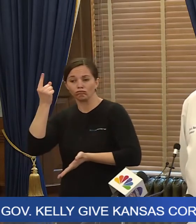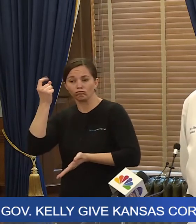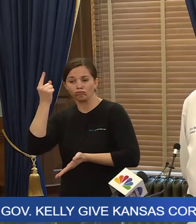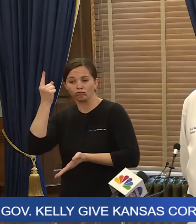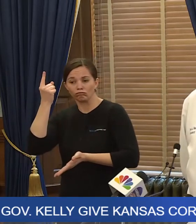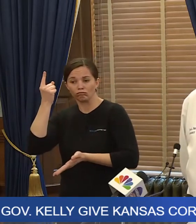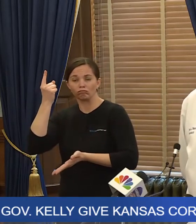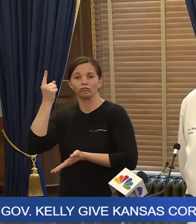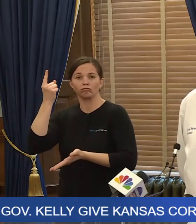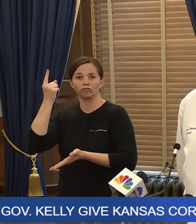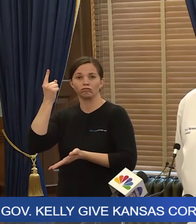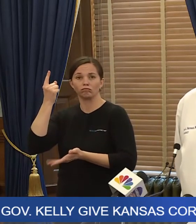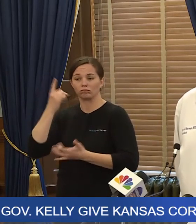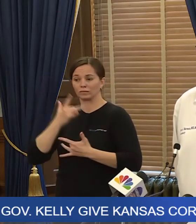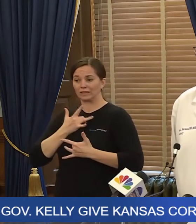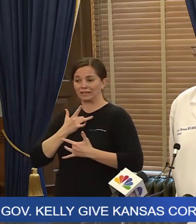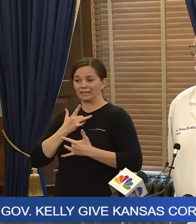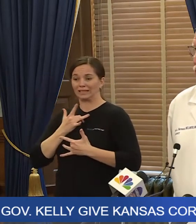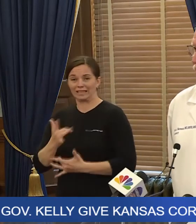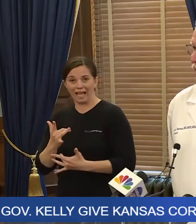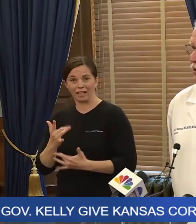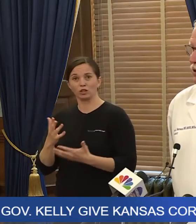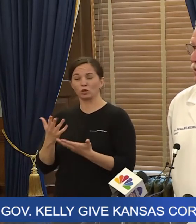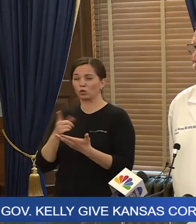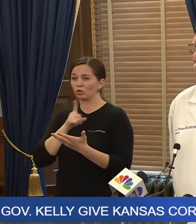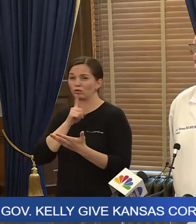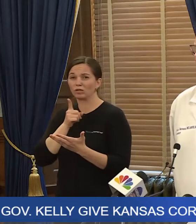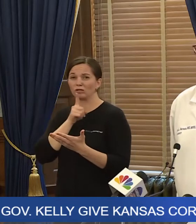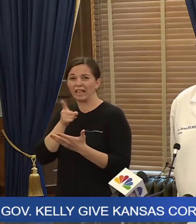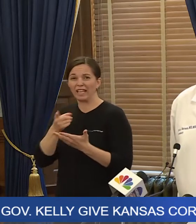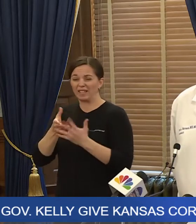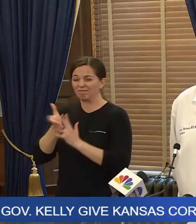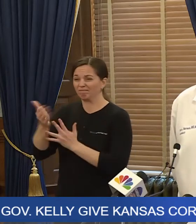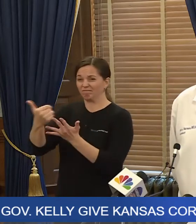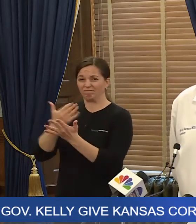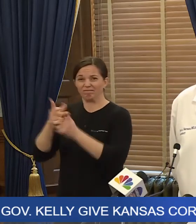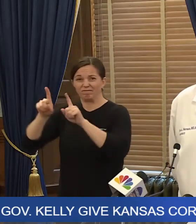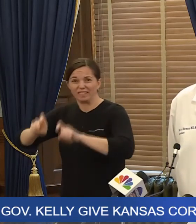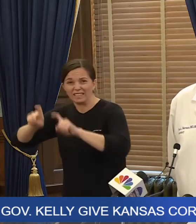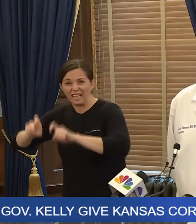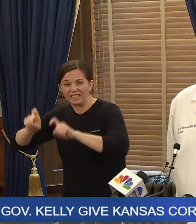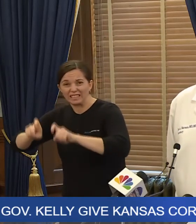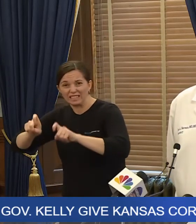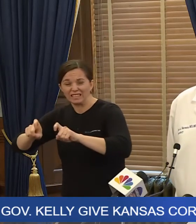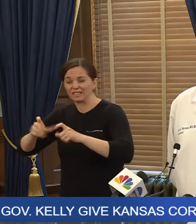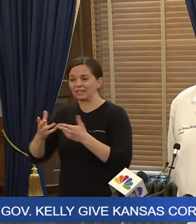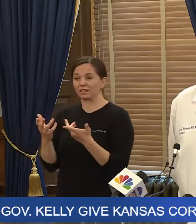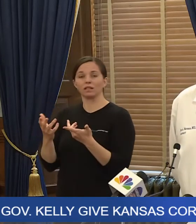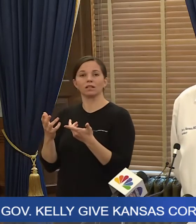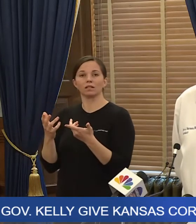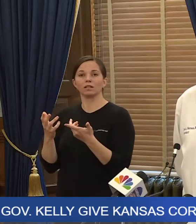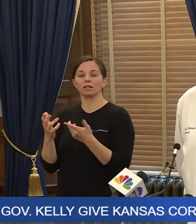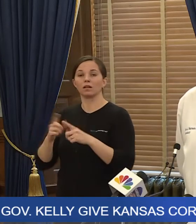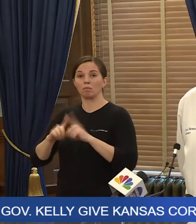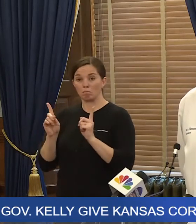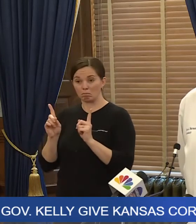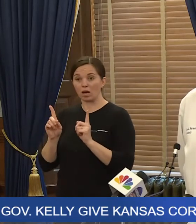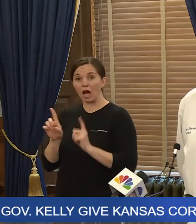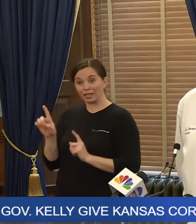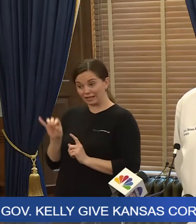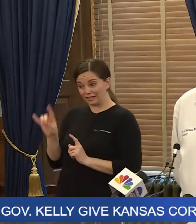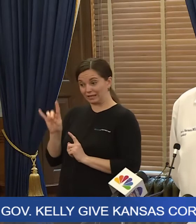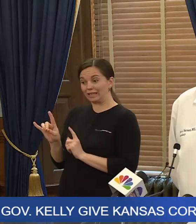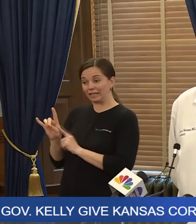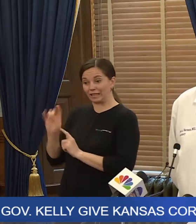the double-blind randomized controlled trials to document its efficacy. But it has been found in